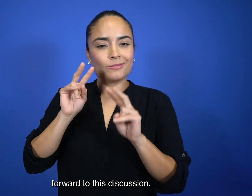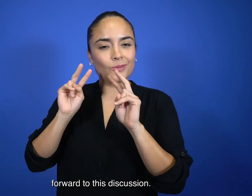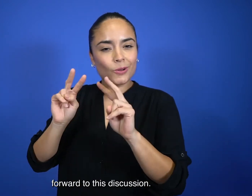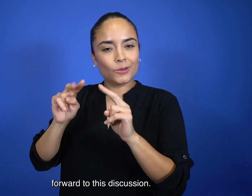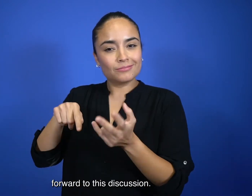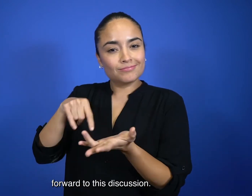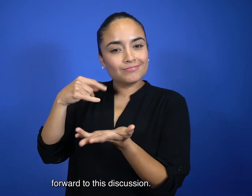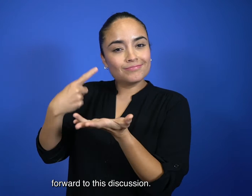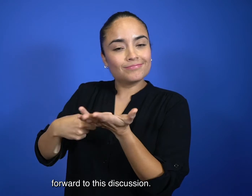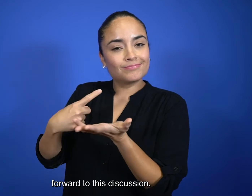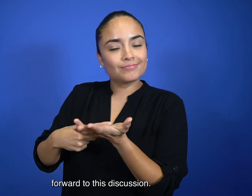to this discussion.